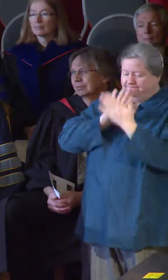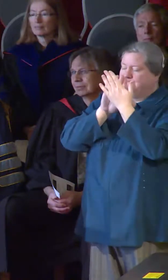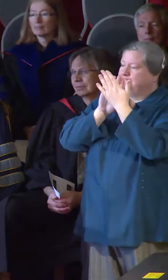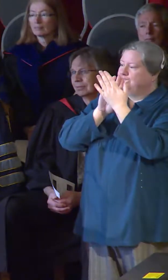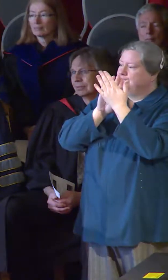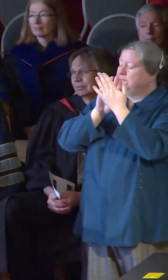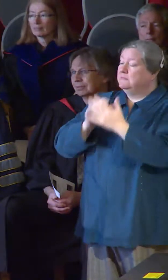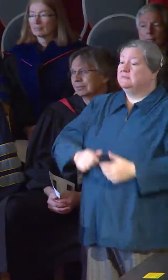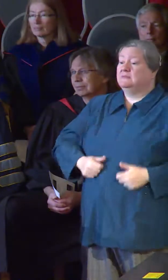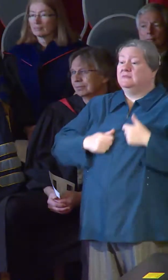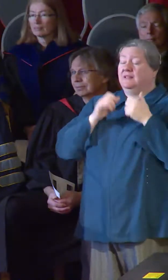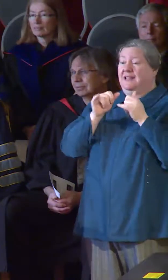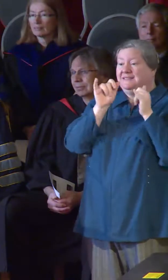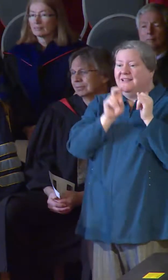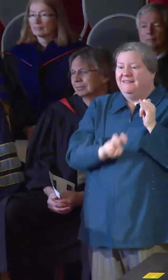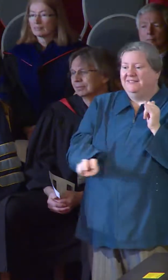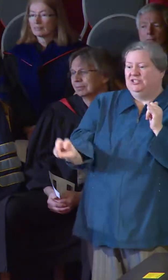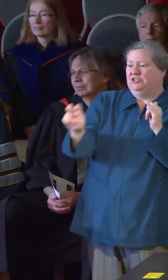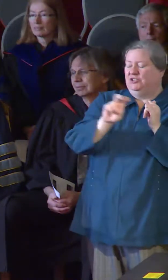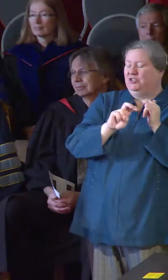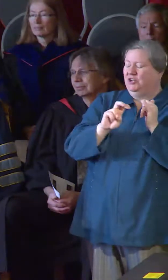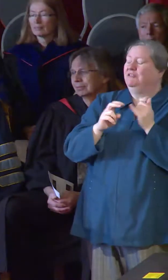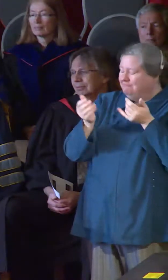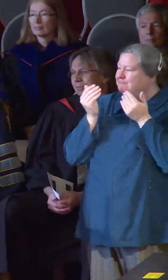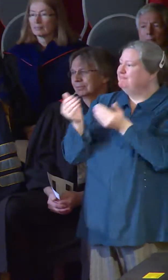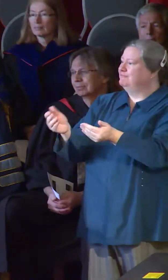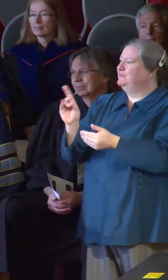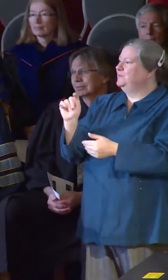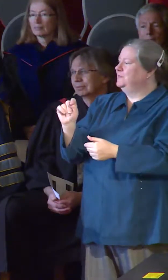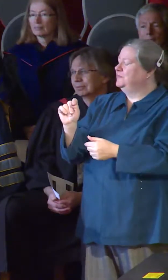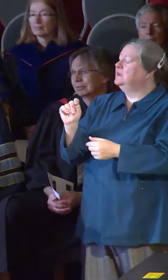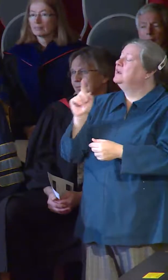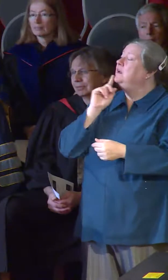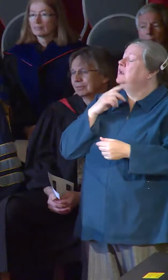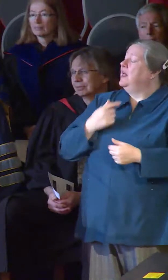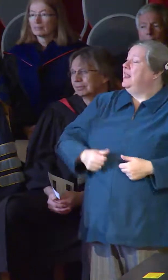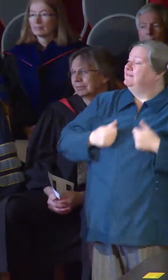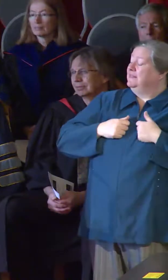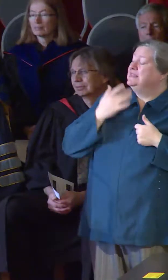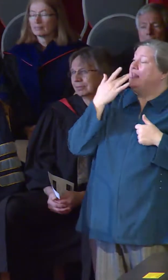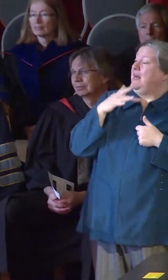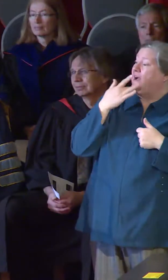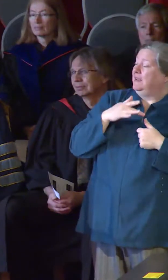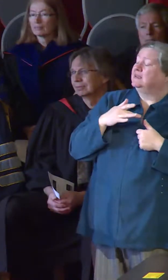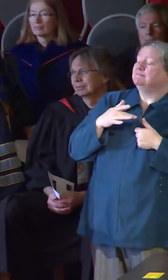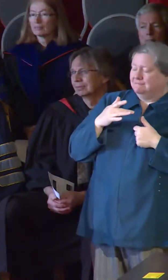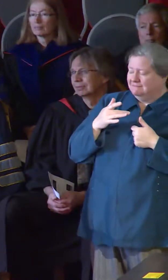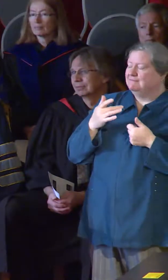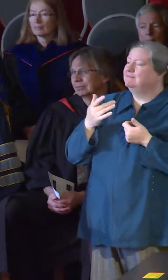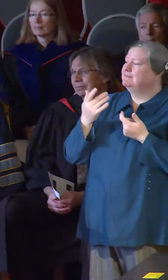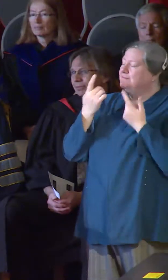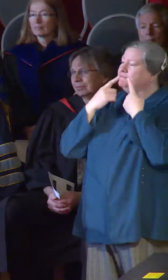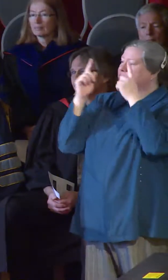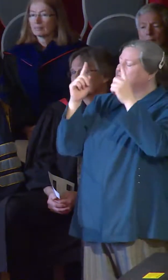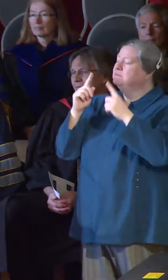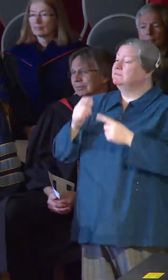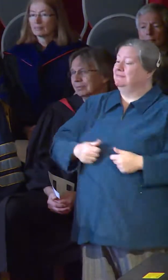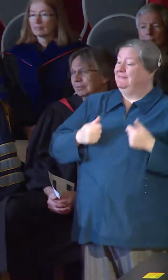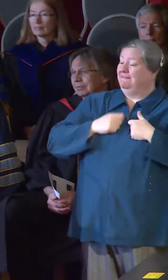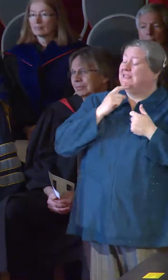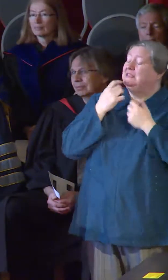an adventure, dare it. Life is luck, make it. Life is precious, so do not destroy